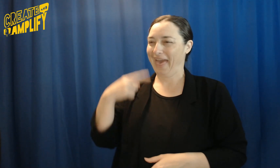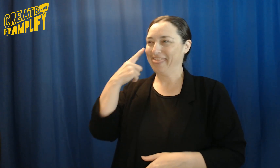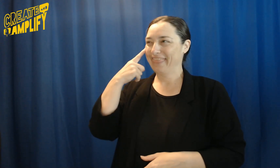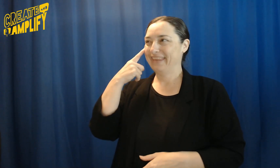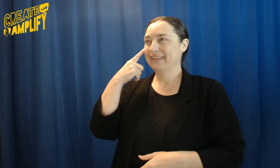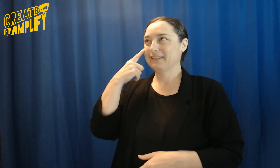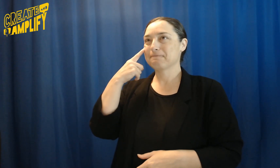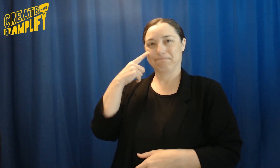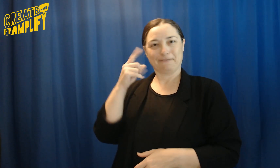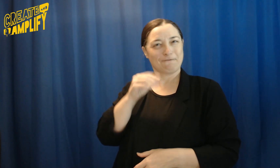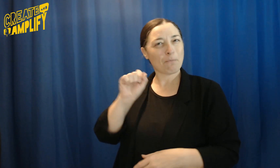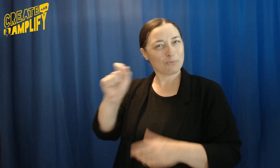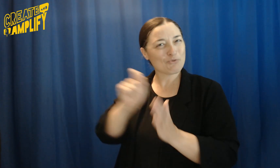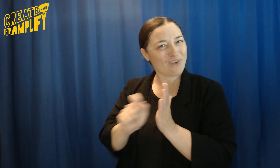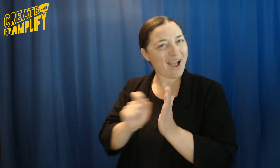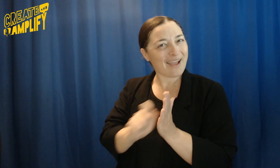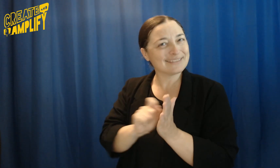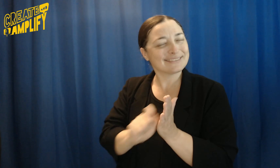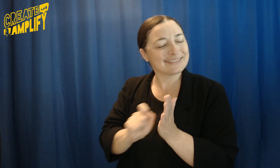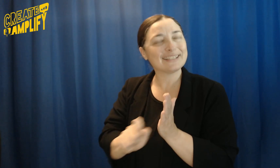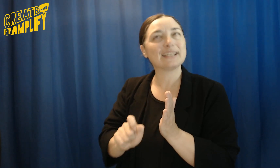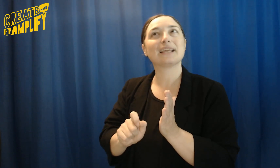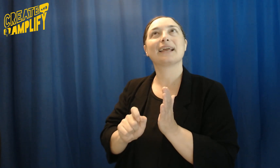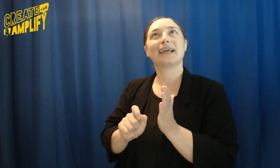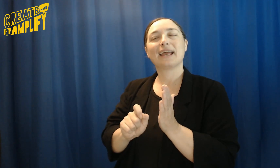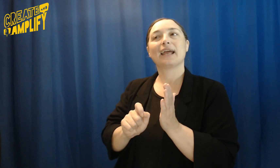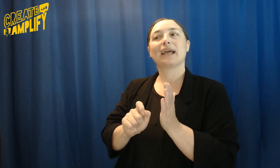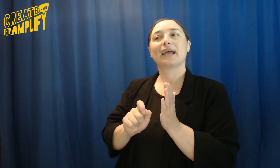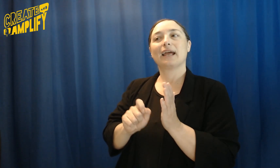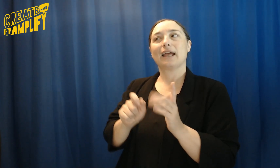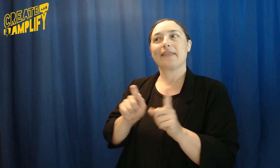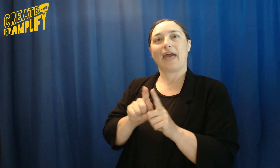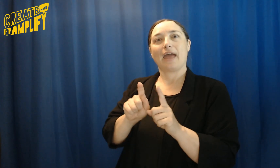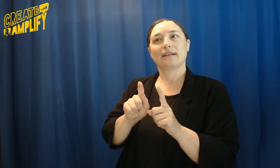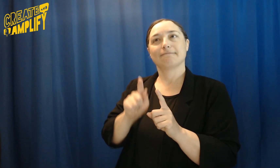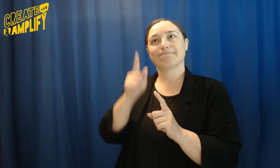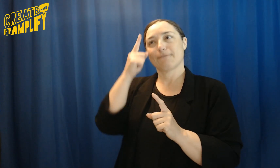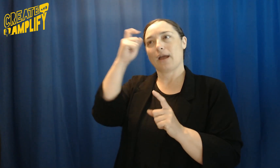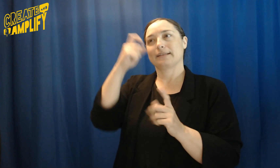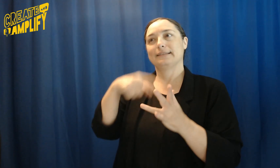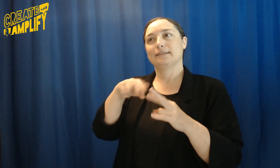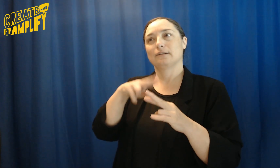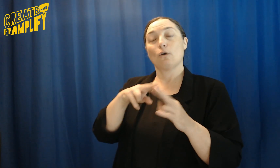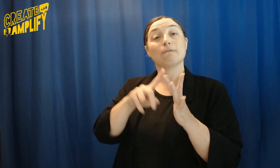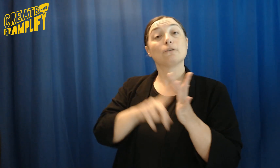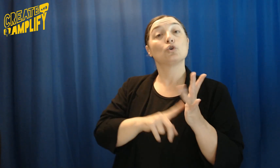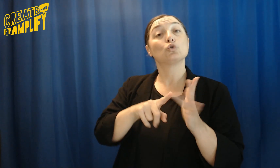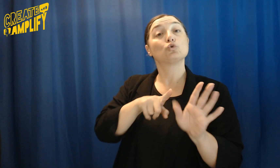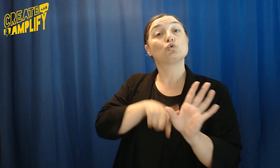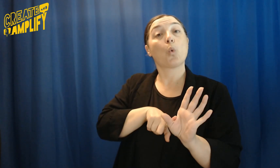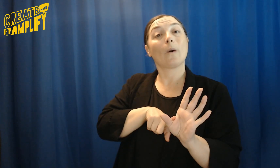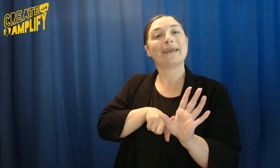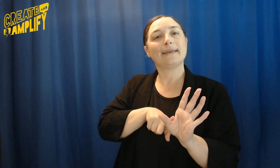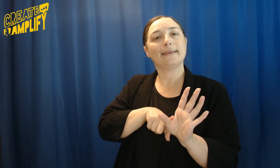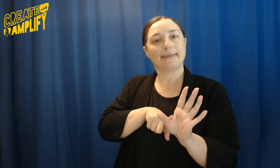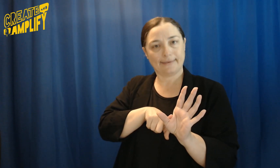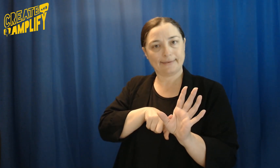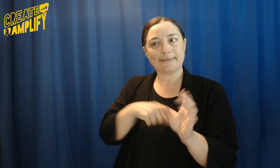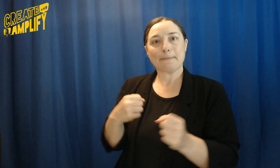from your writing is just wanting to hold on to joy and believe in the power of joy. Yeah. And I was wondering how